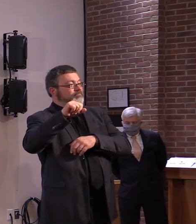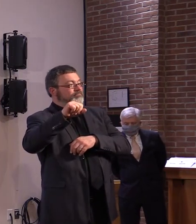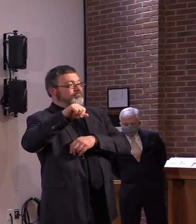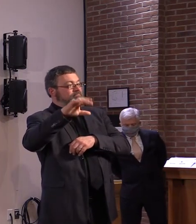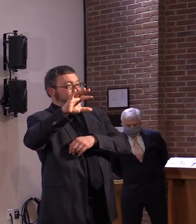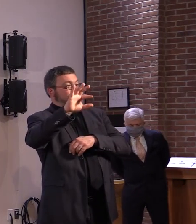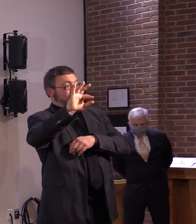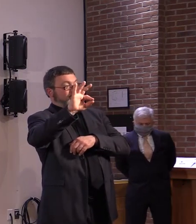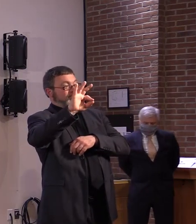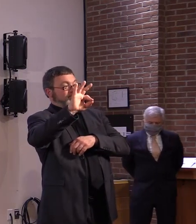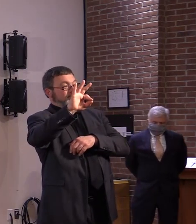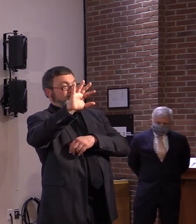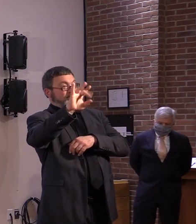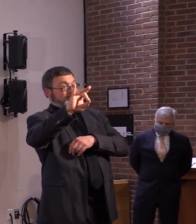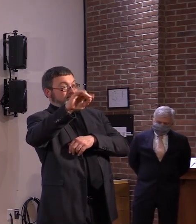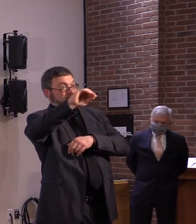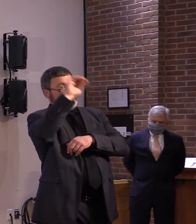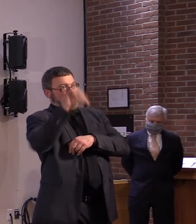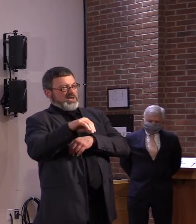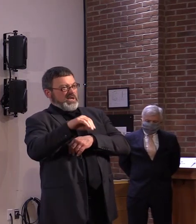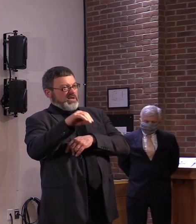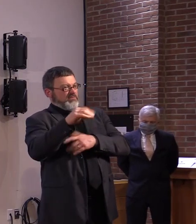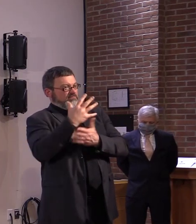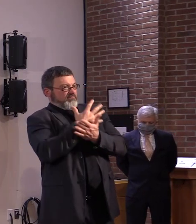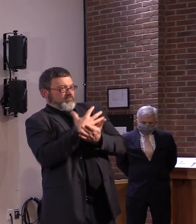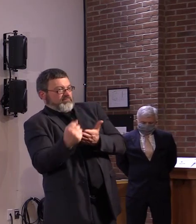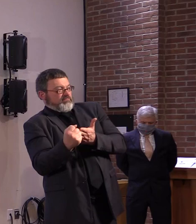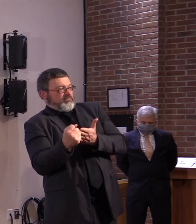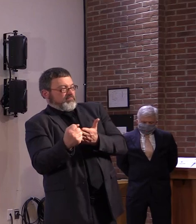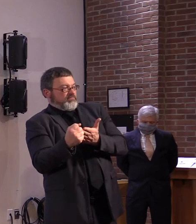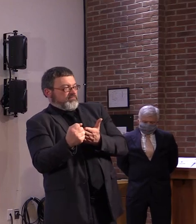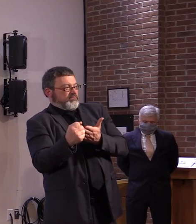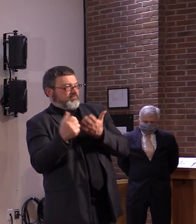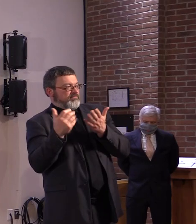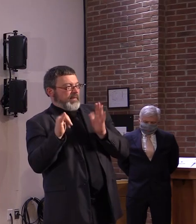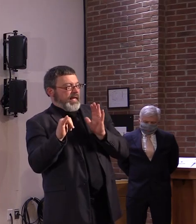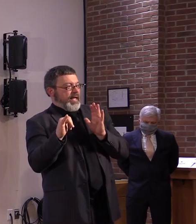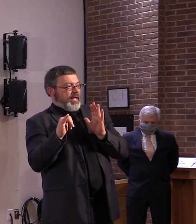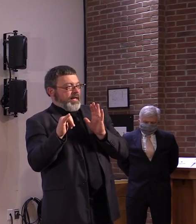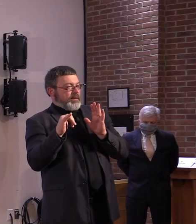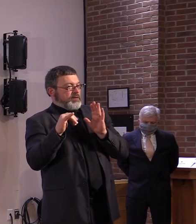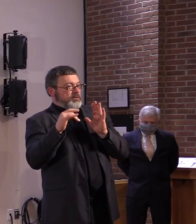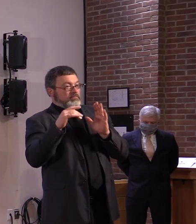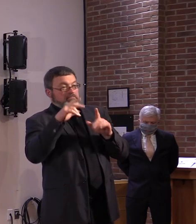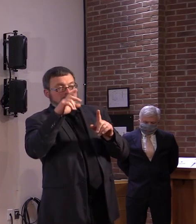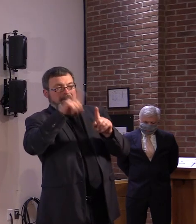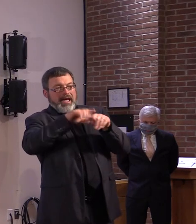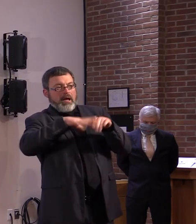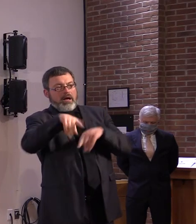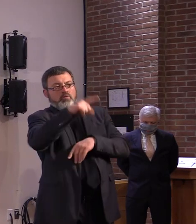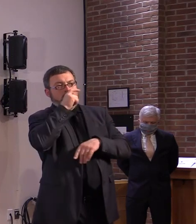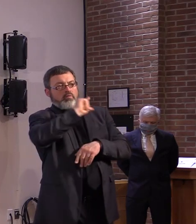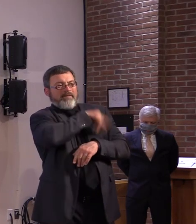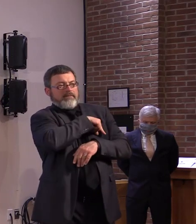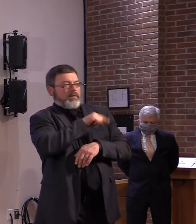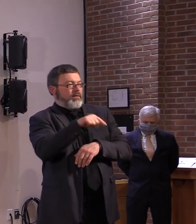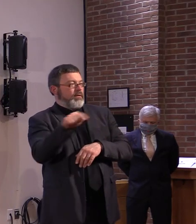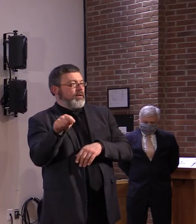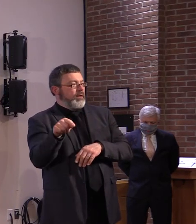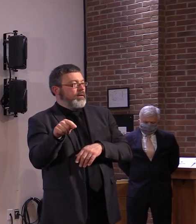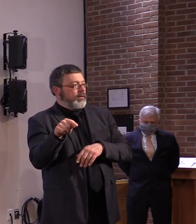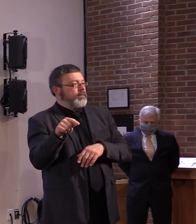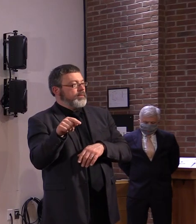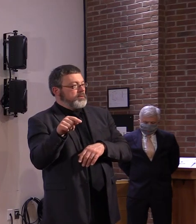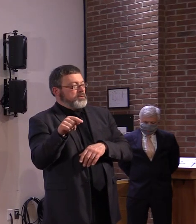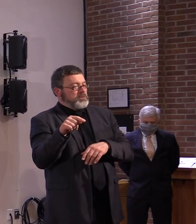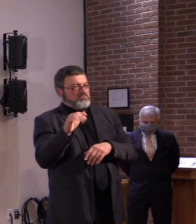program based on the people who are eligible and the people who have certified for those weeks.